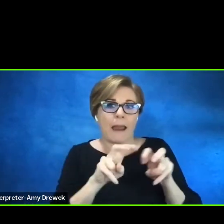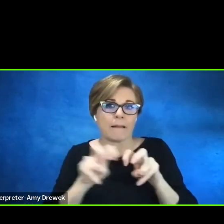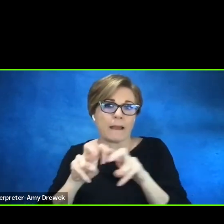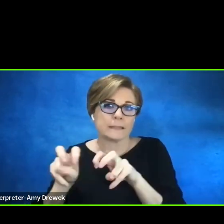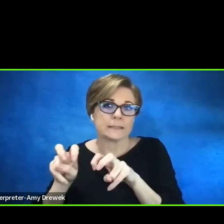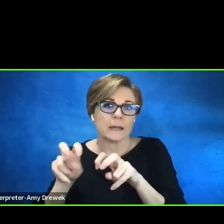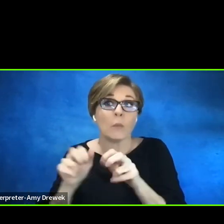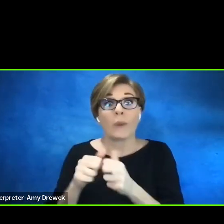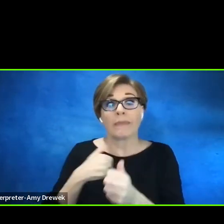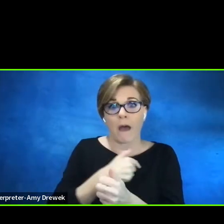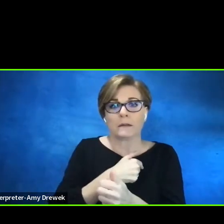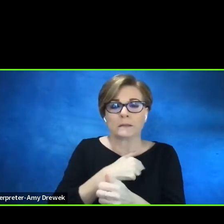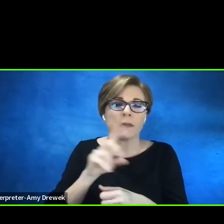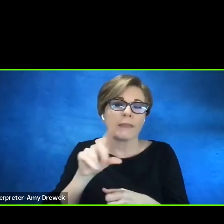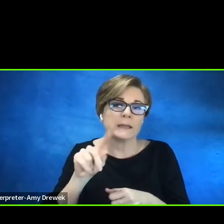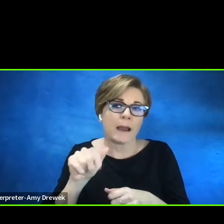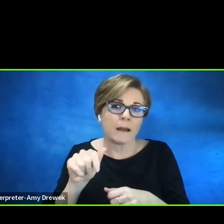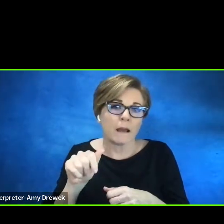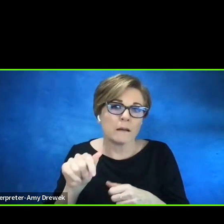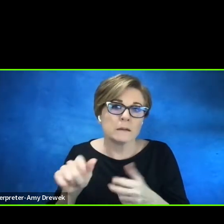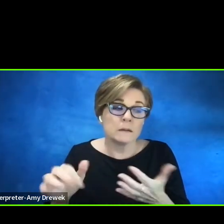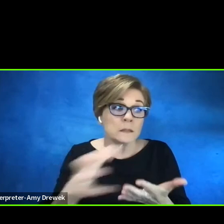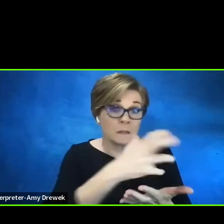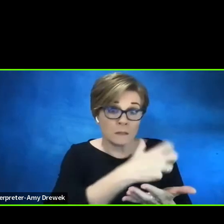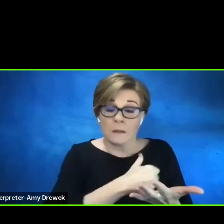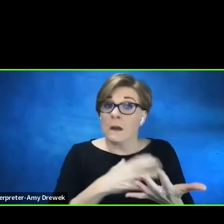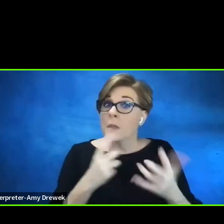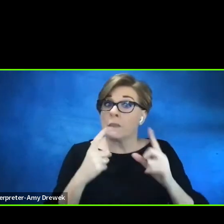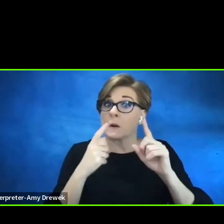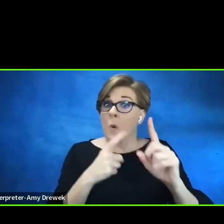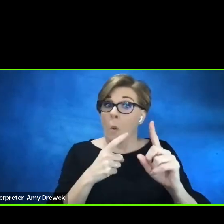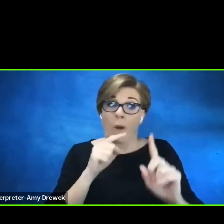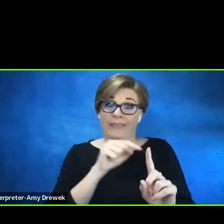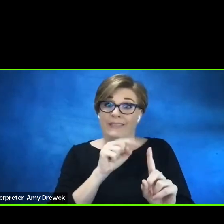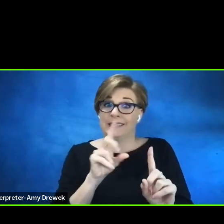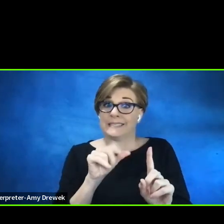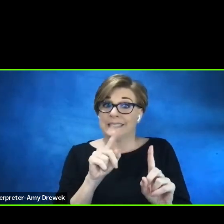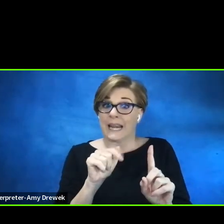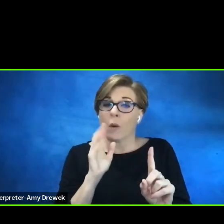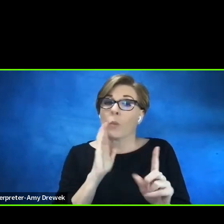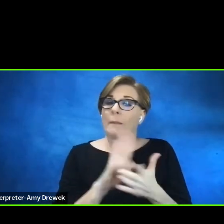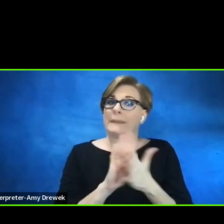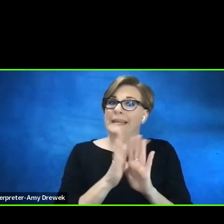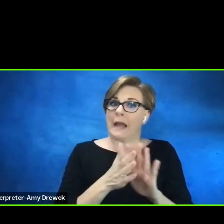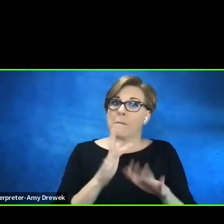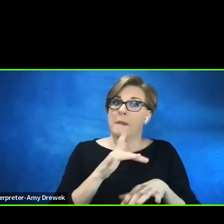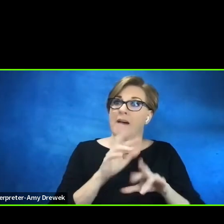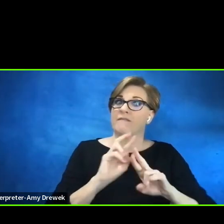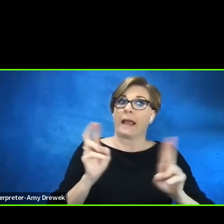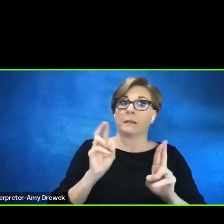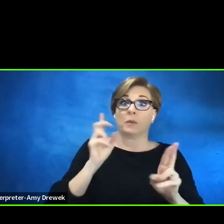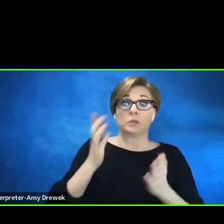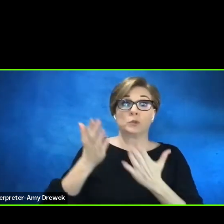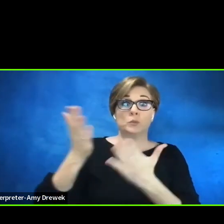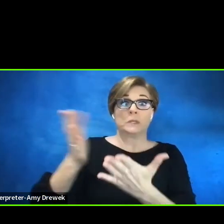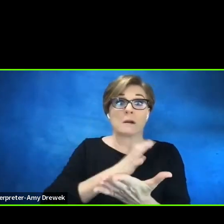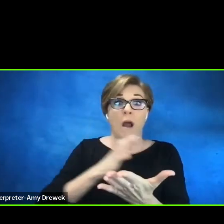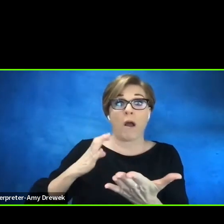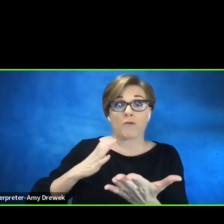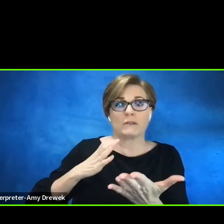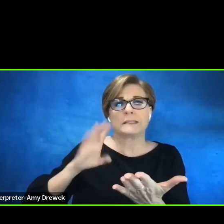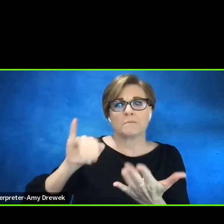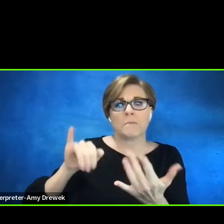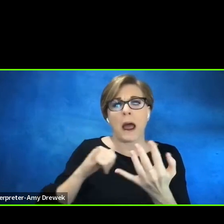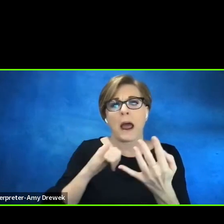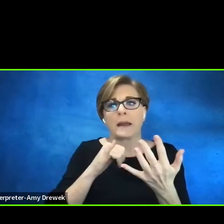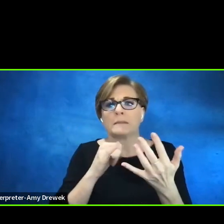the federal agencies. The goal is to have this data available to Congress by the end of this year. So December of this year,